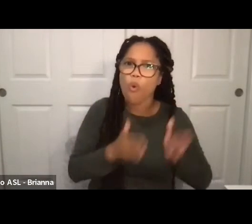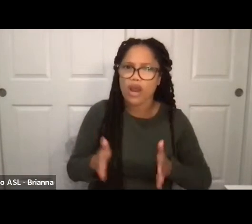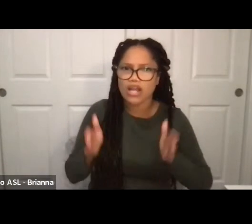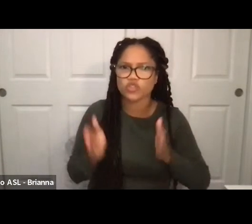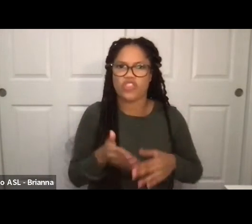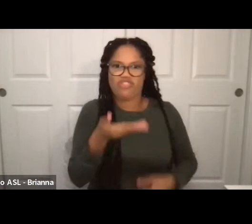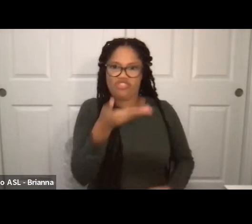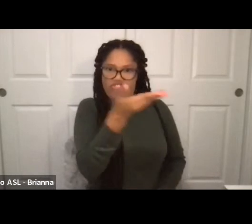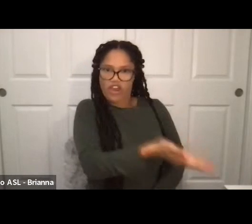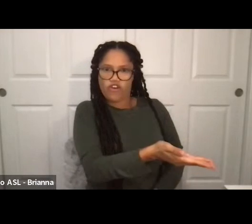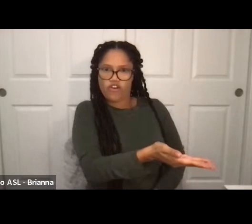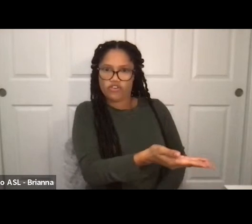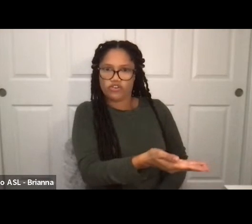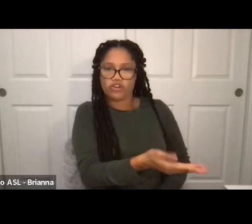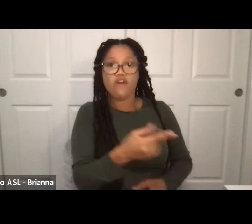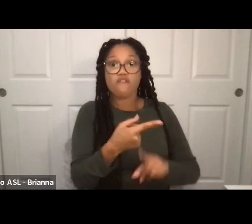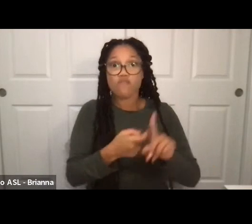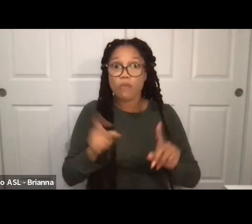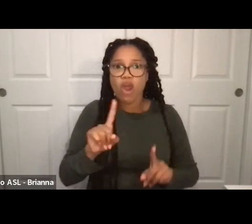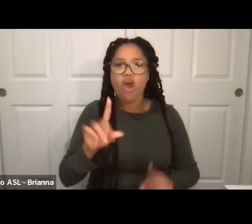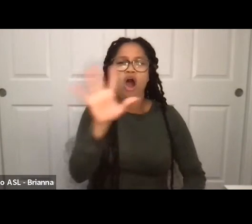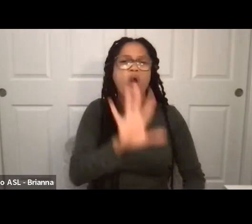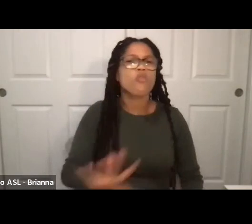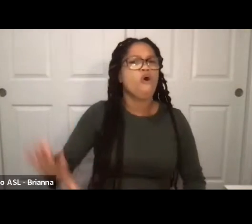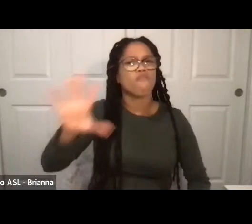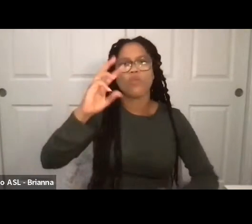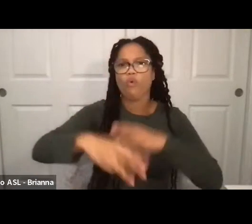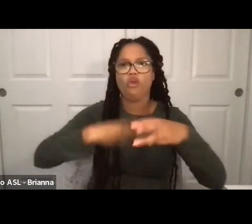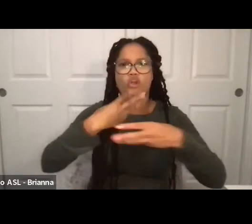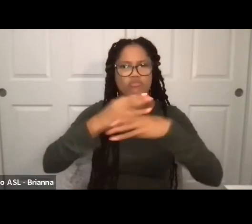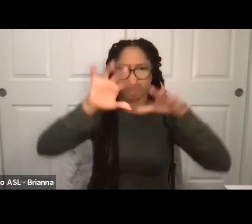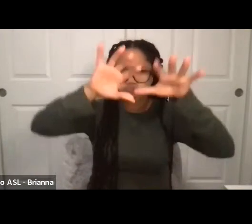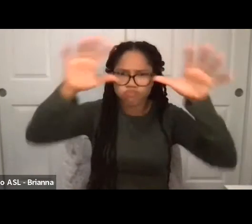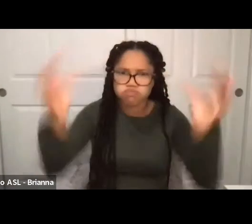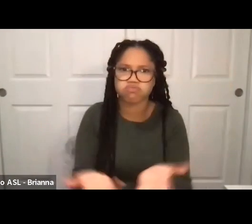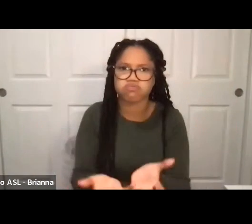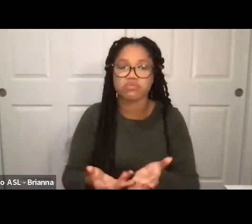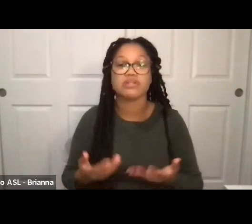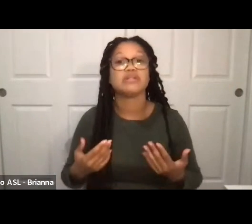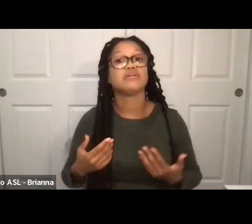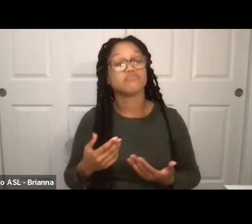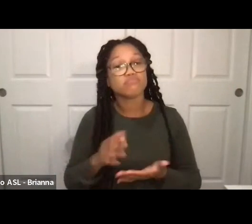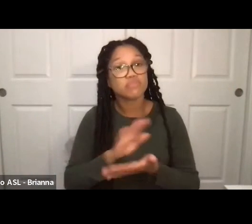And it's been really restorative and also challenging.